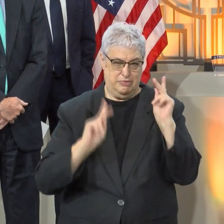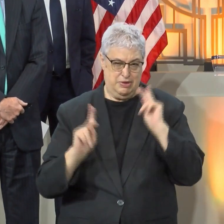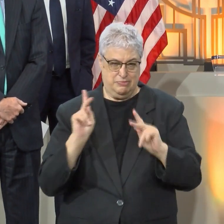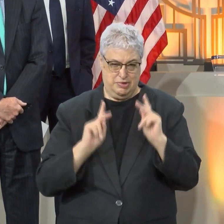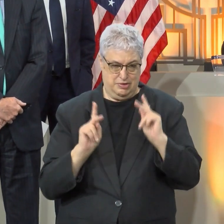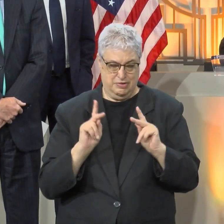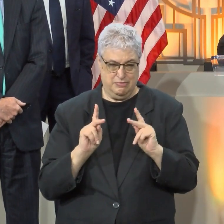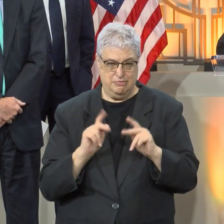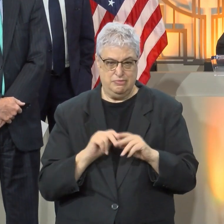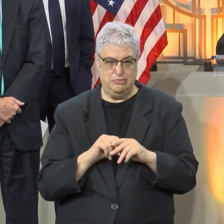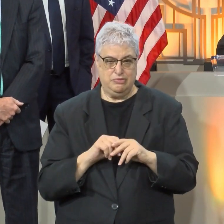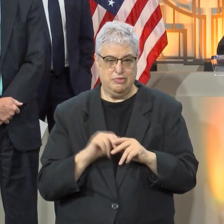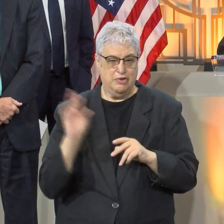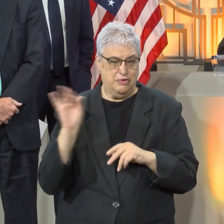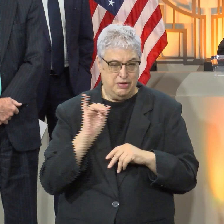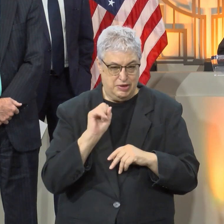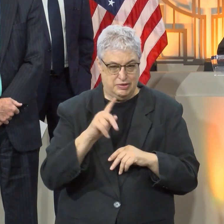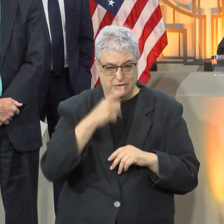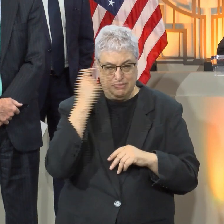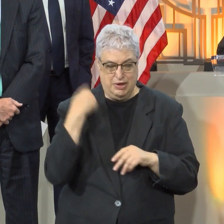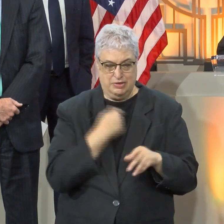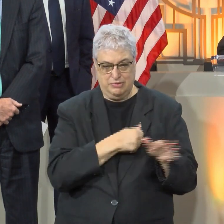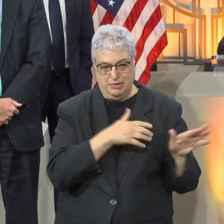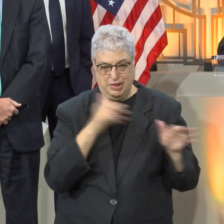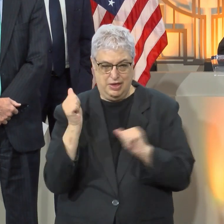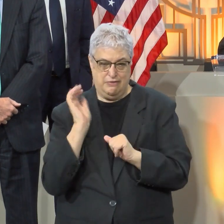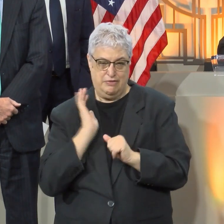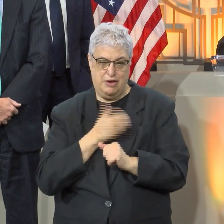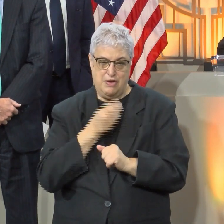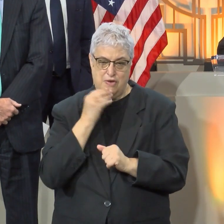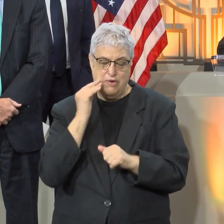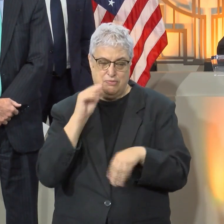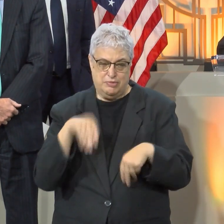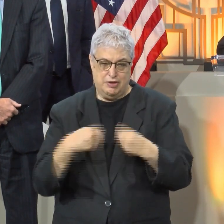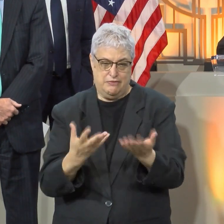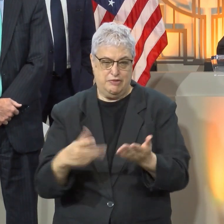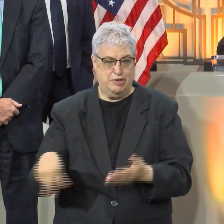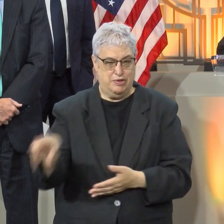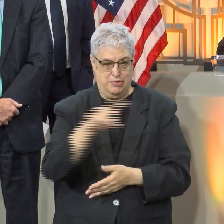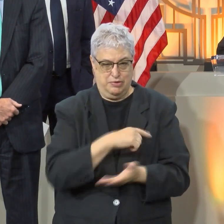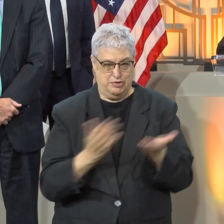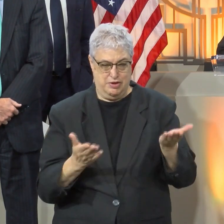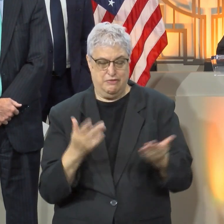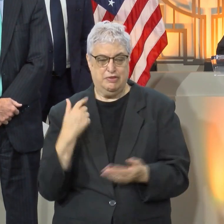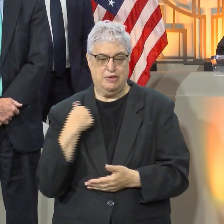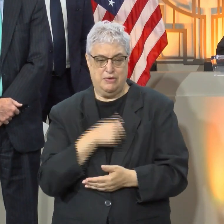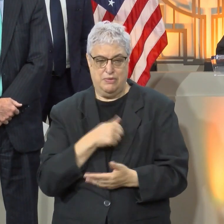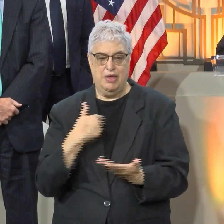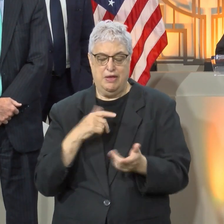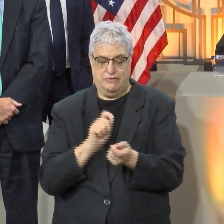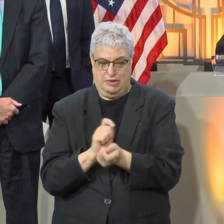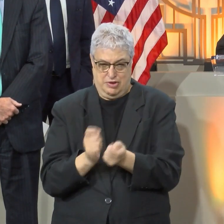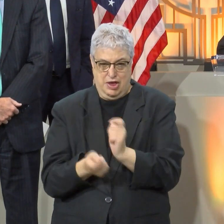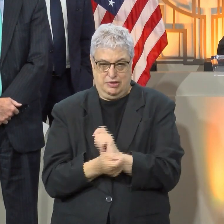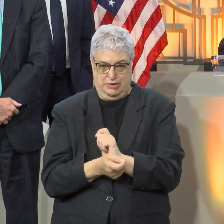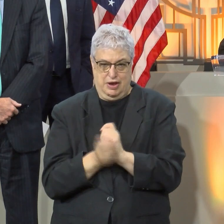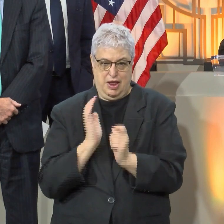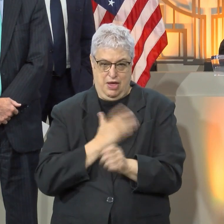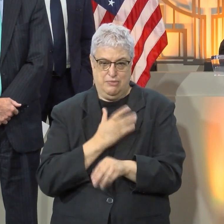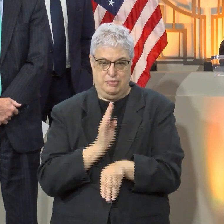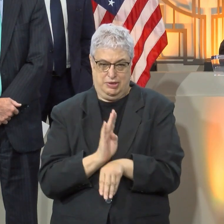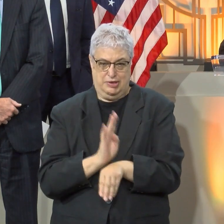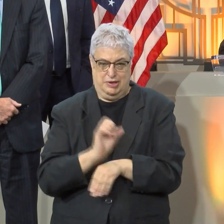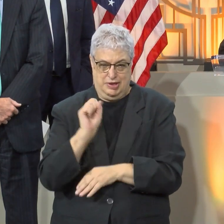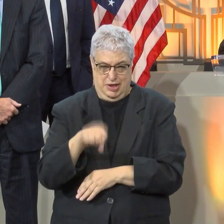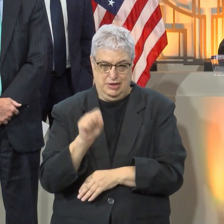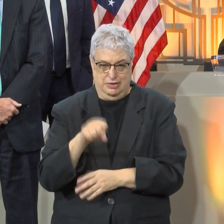with somebody who has COVID just because we've left our homes to serve you. Yes, we have adjusted the way that we do business on a daily